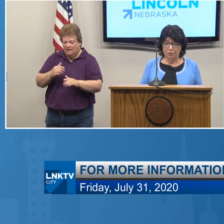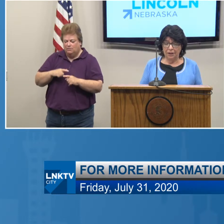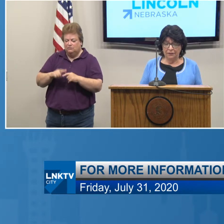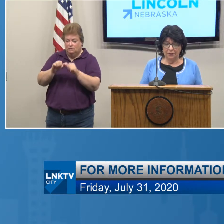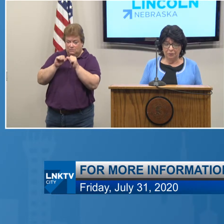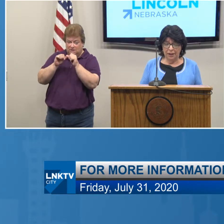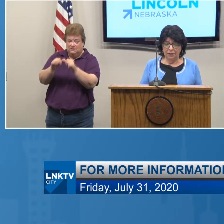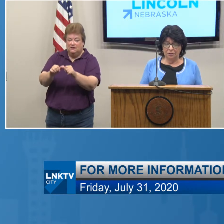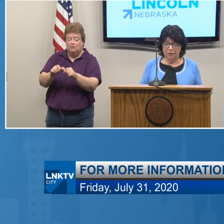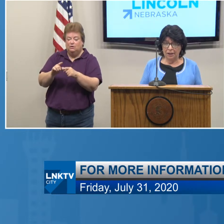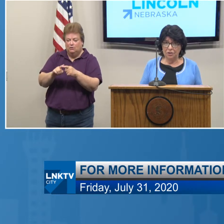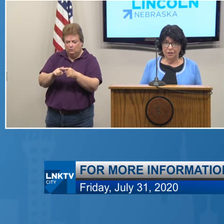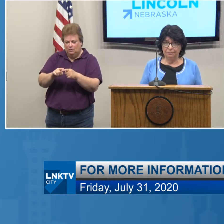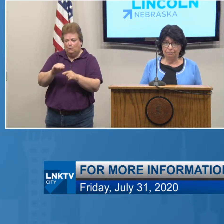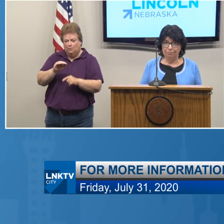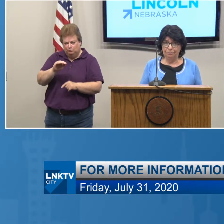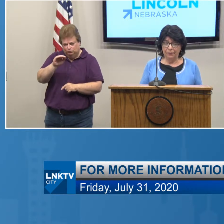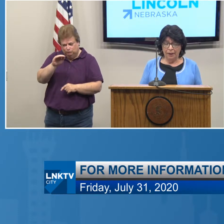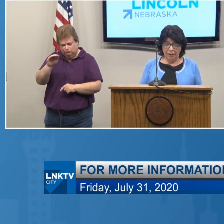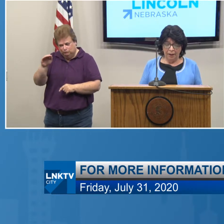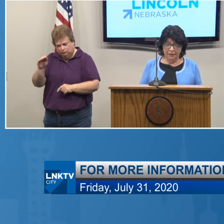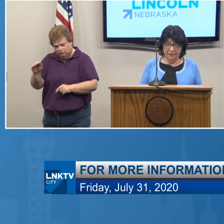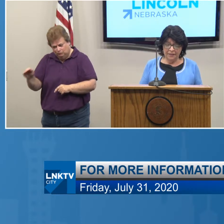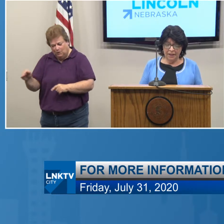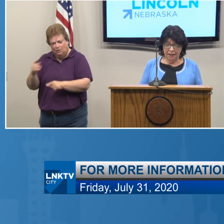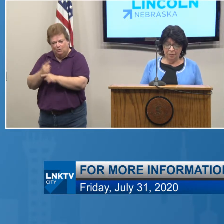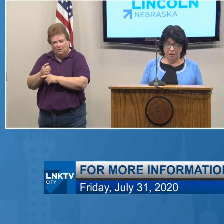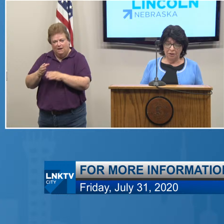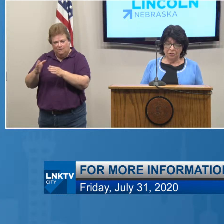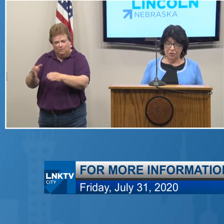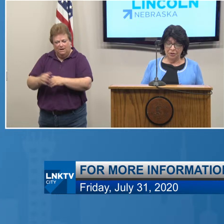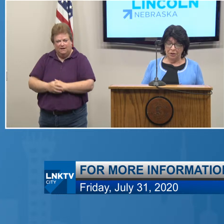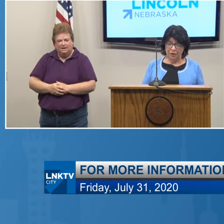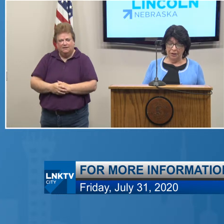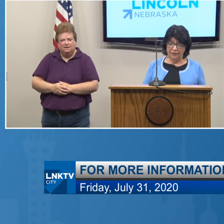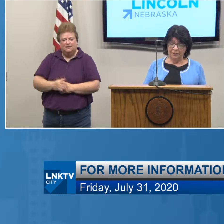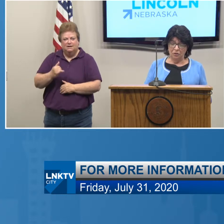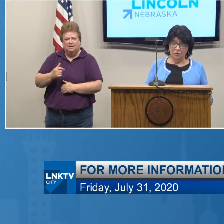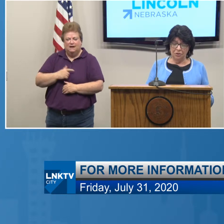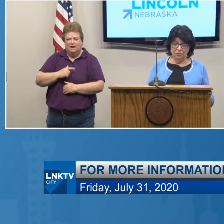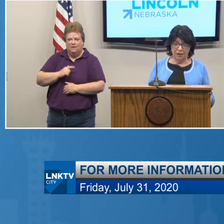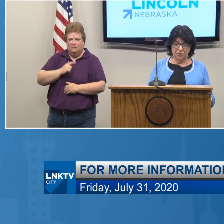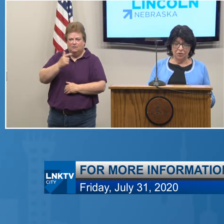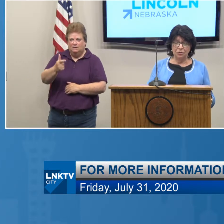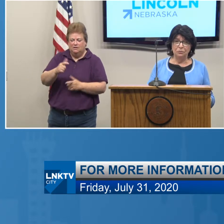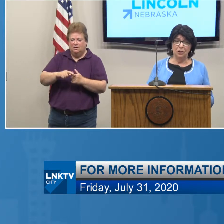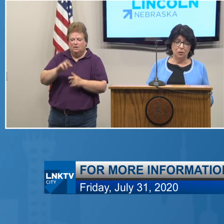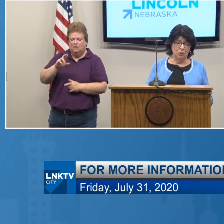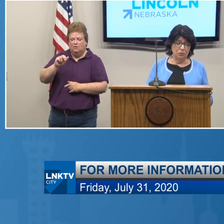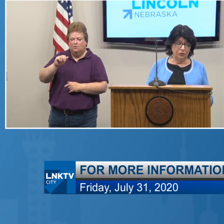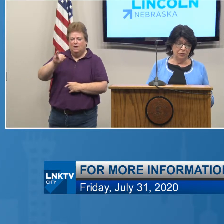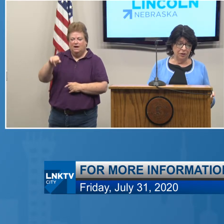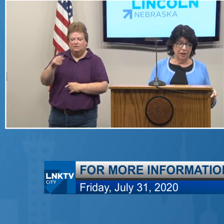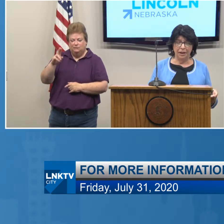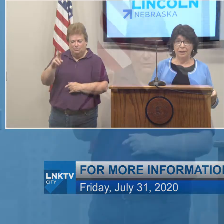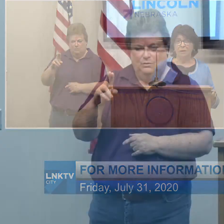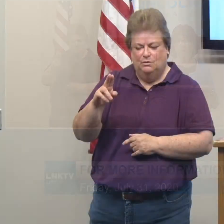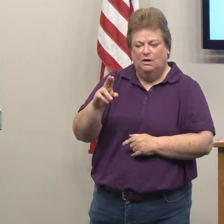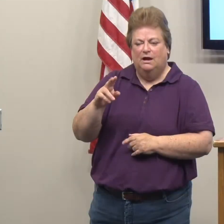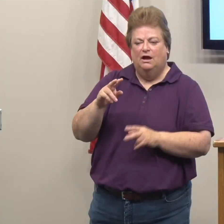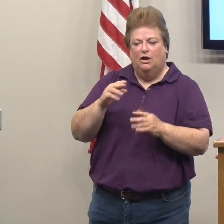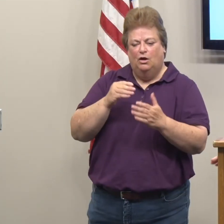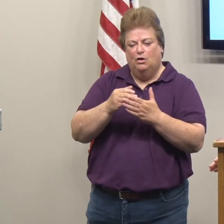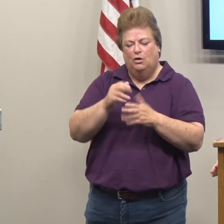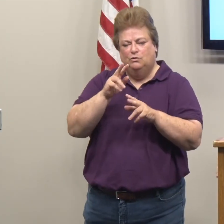to progress in the right direction. At this time, I'll turn this over to Raju for a closer look at